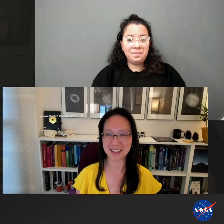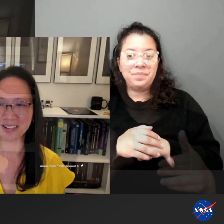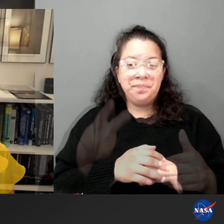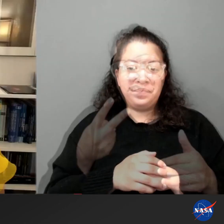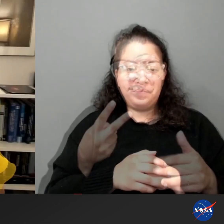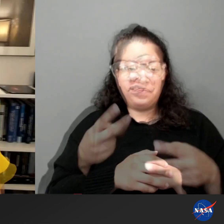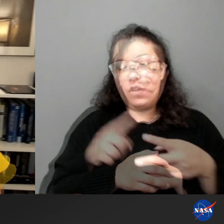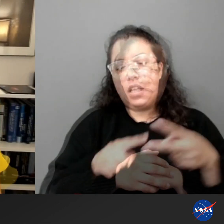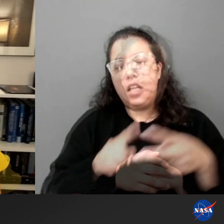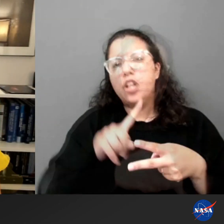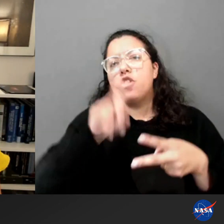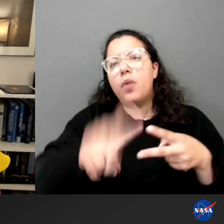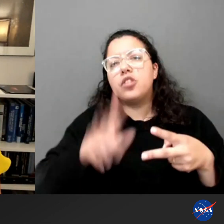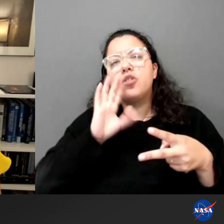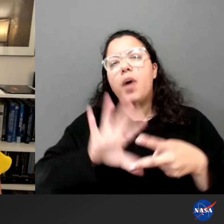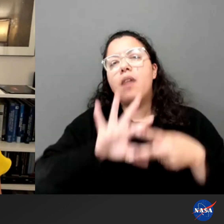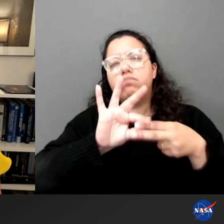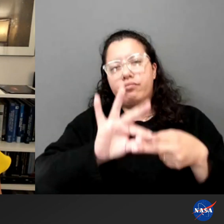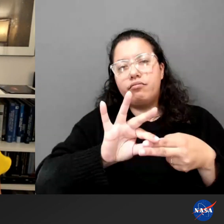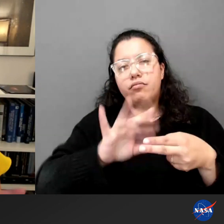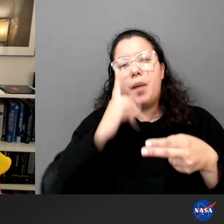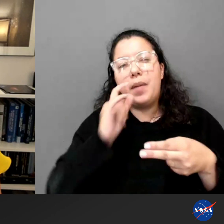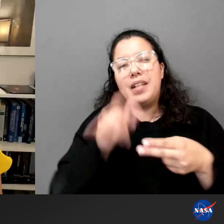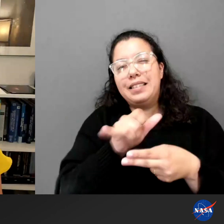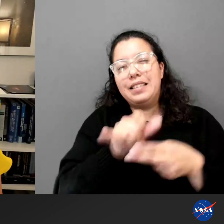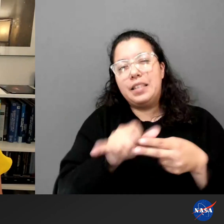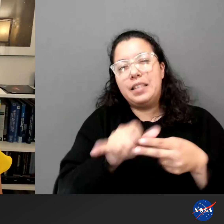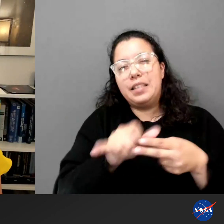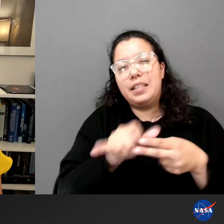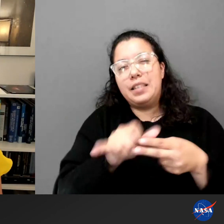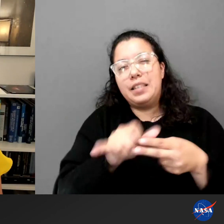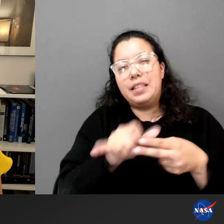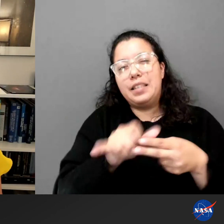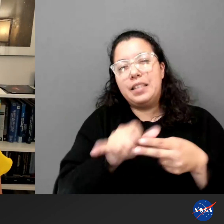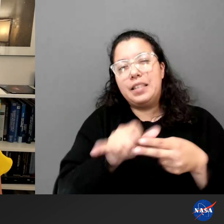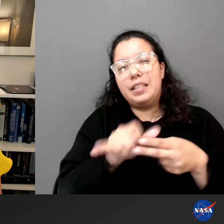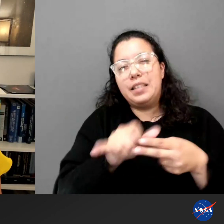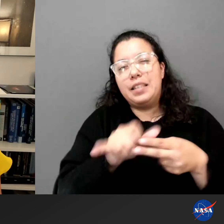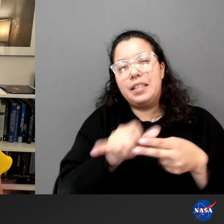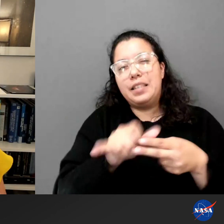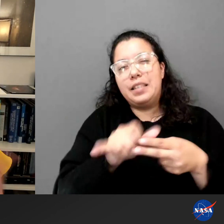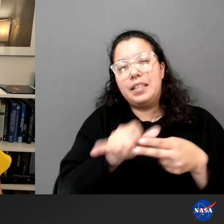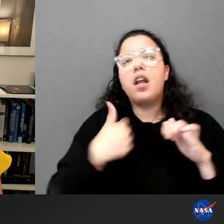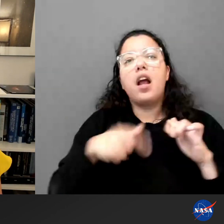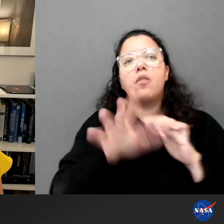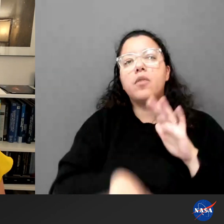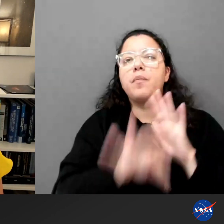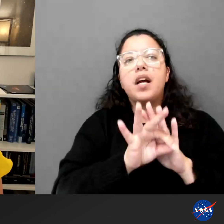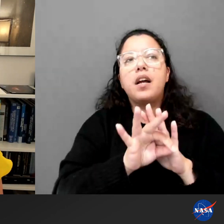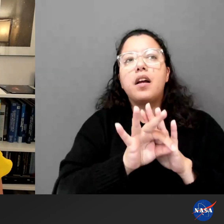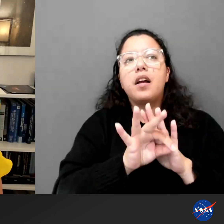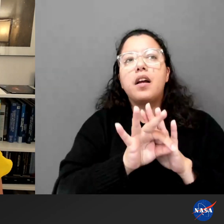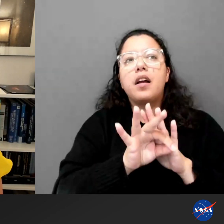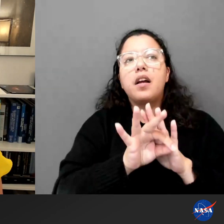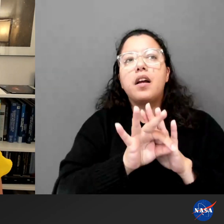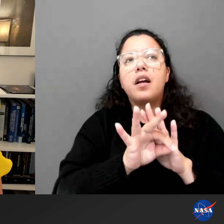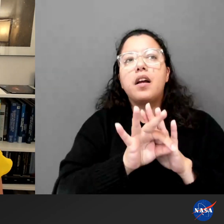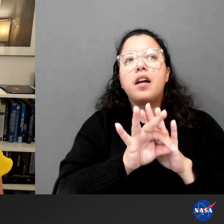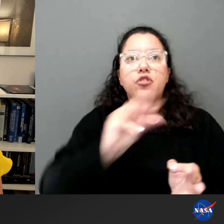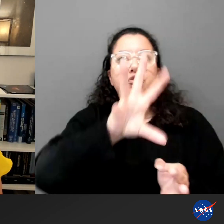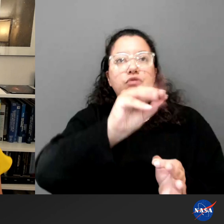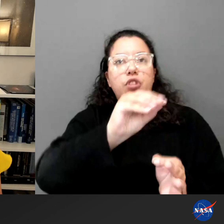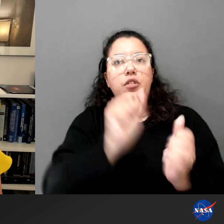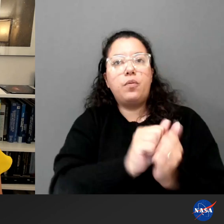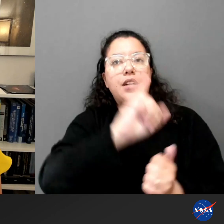Great, thank you. So how do we pick locations in the sky to look at with JWST, that's in reference to the images